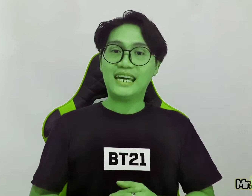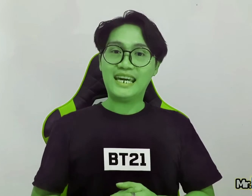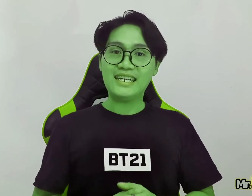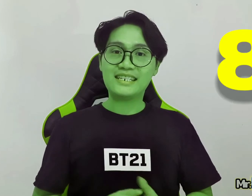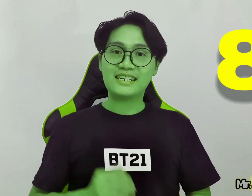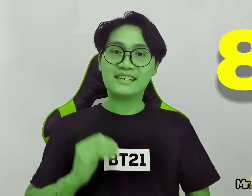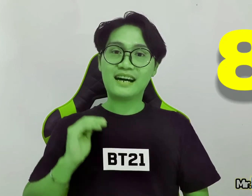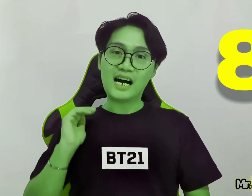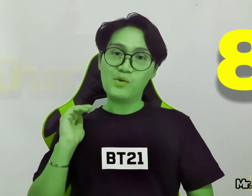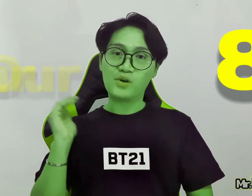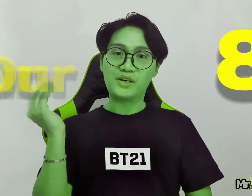8, our.